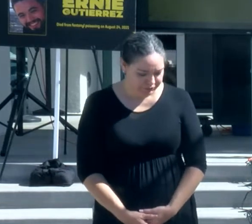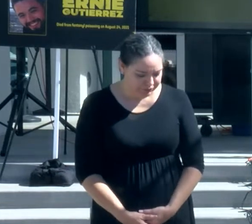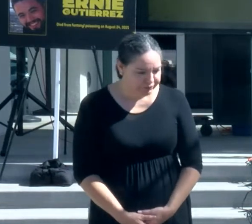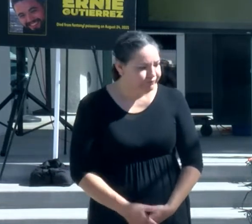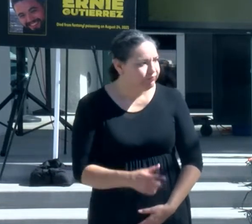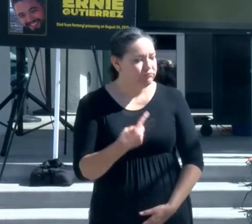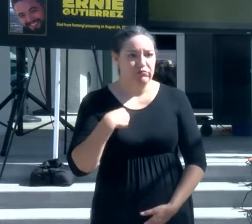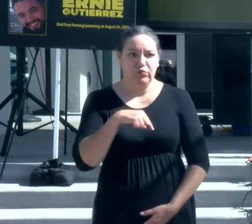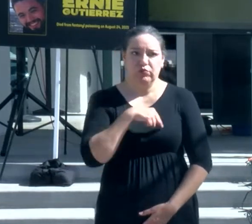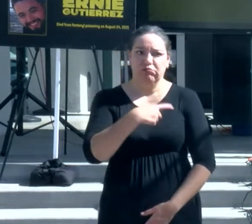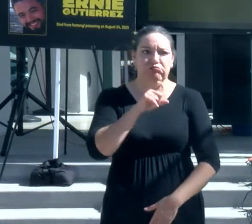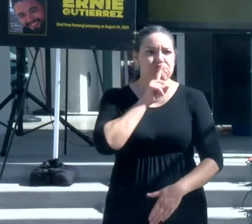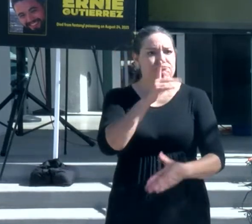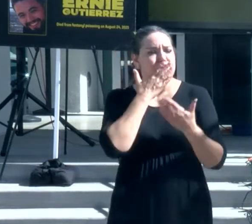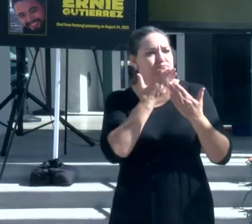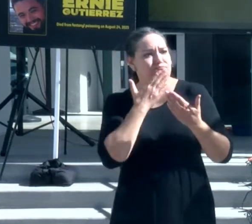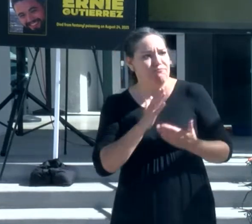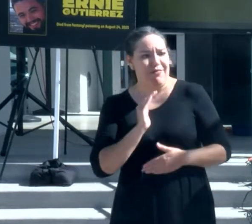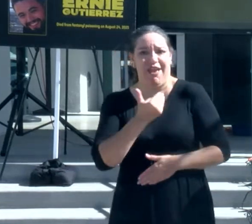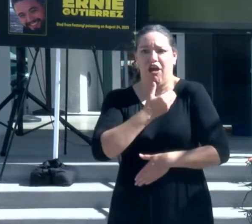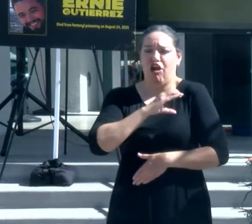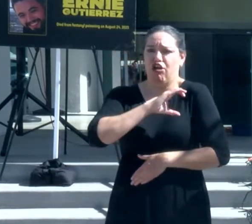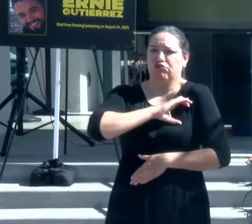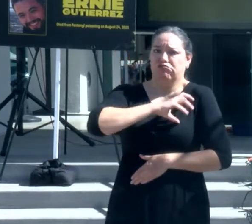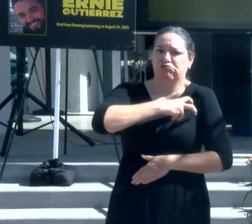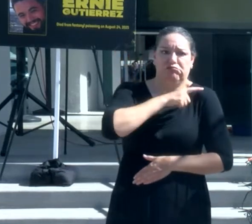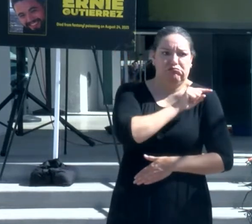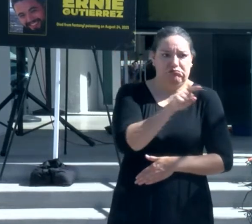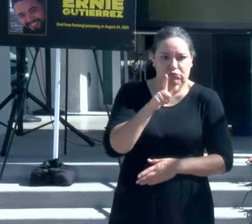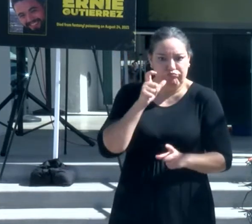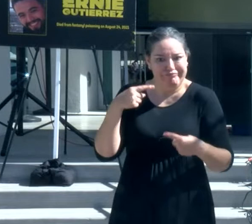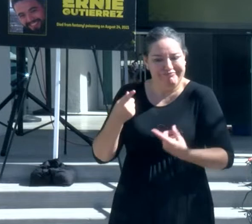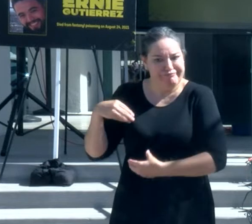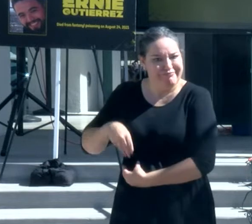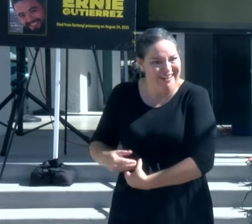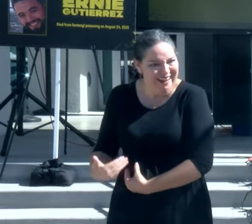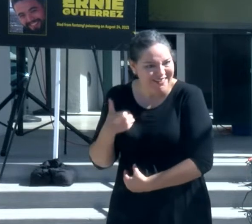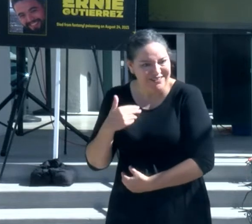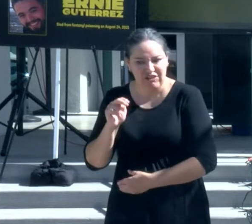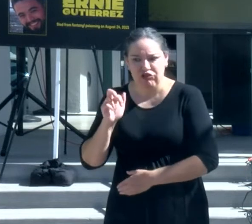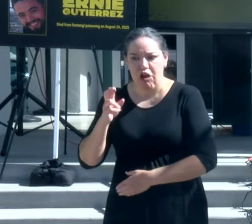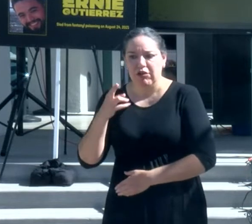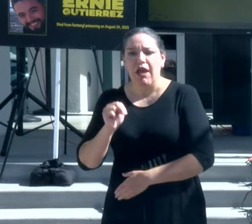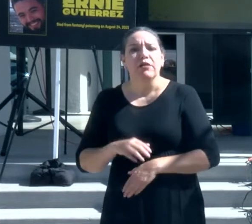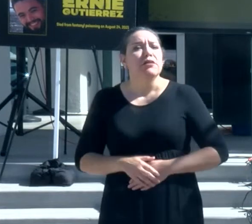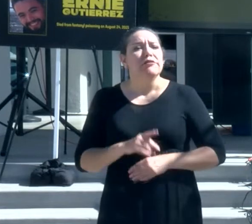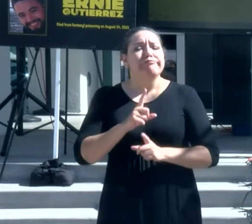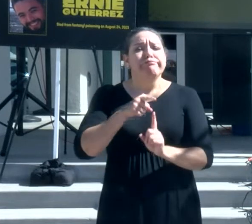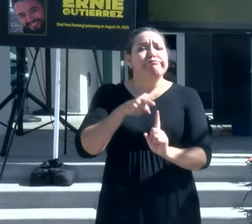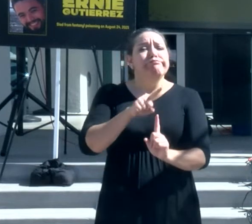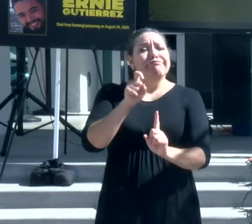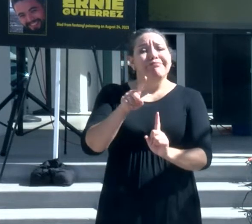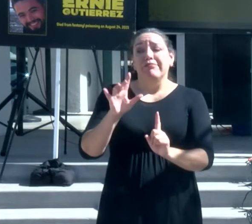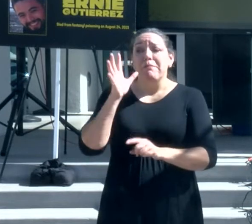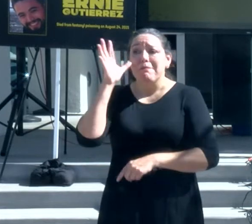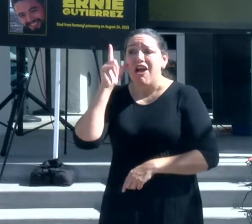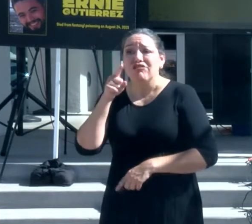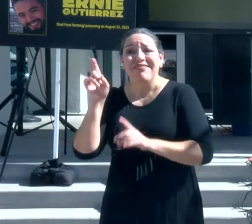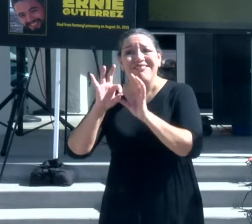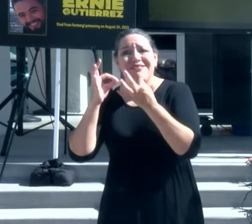Yeah, we're very grateful for our deputies that have been carrying Narcan. The question of whether parents or families should